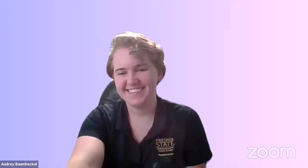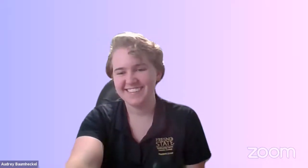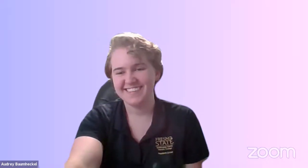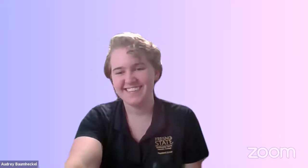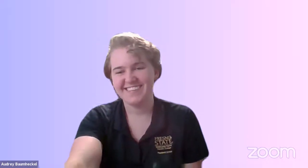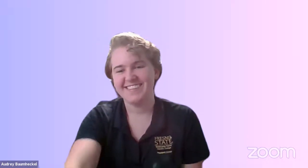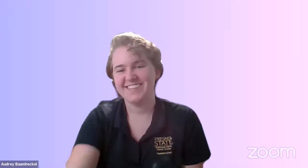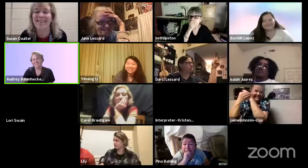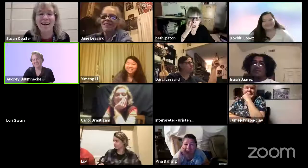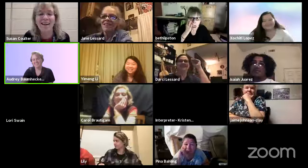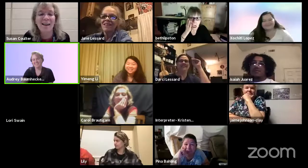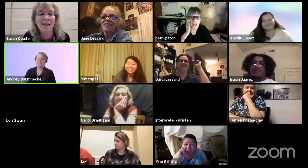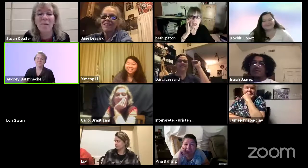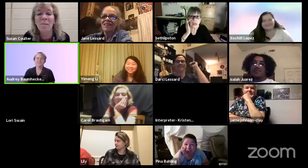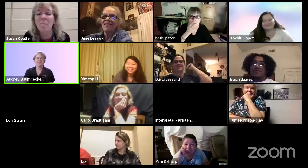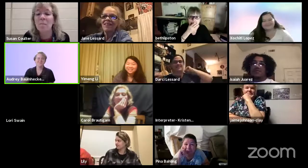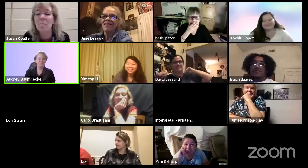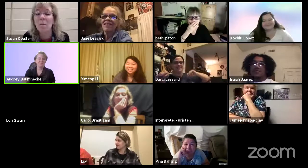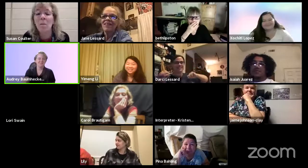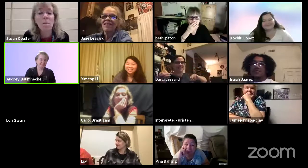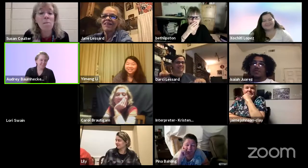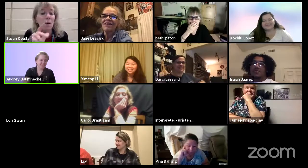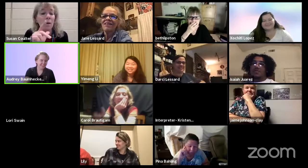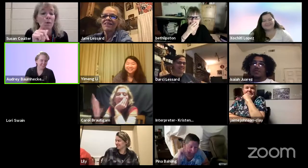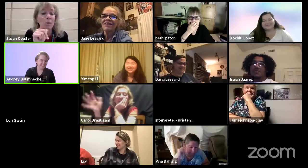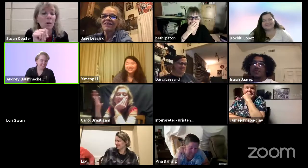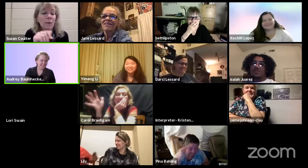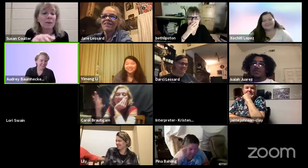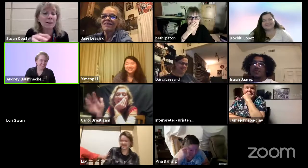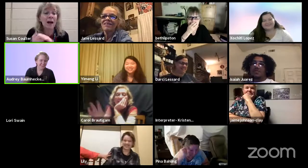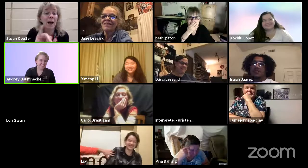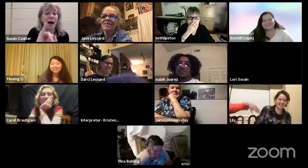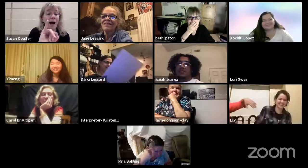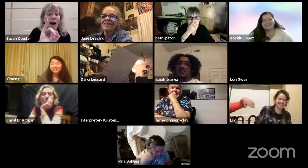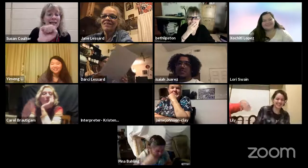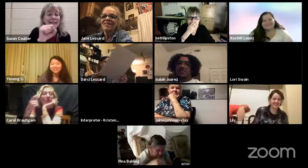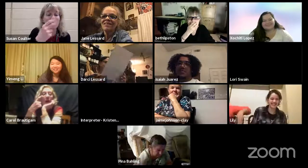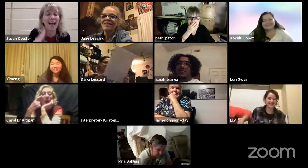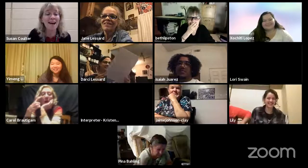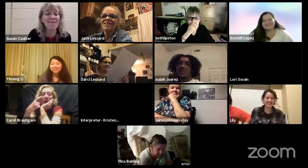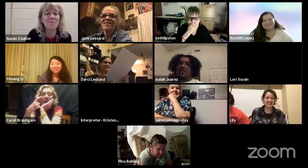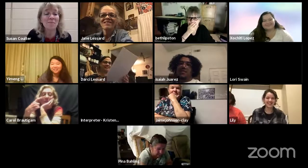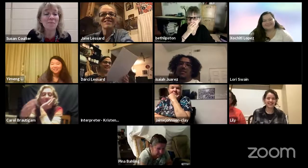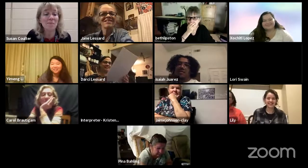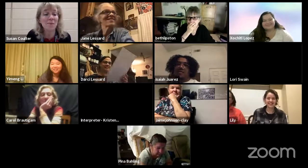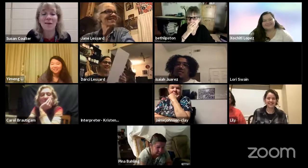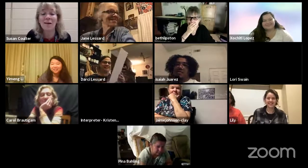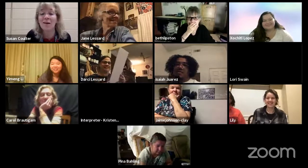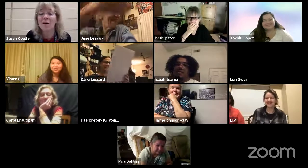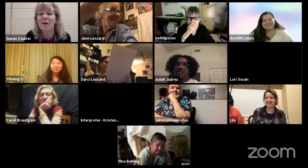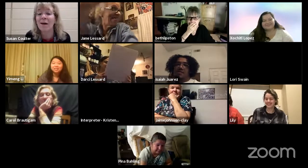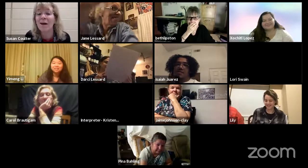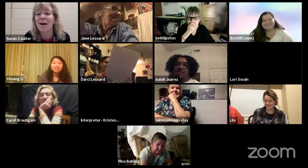though is something to tie all these events together. Some single perfect blockbuster event.